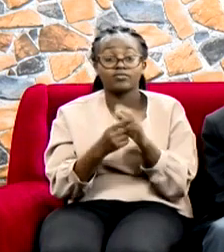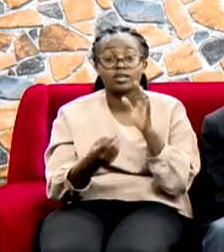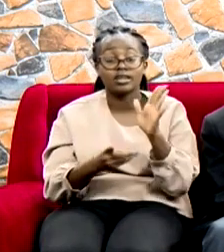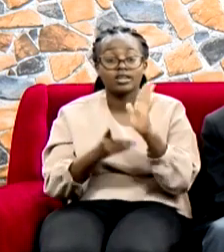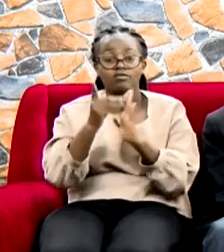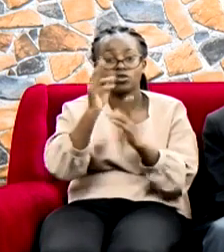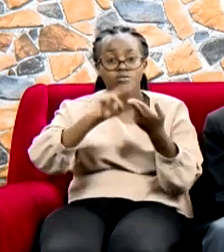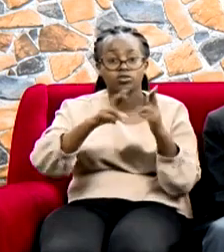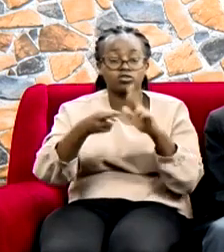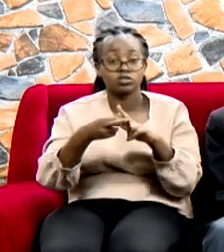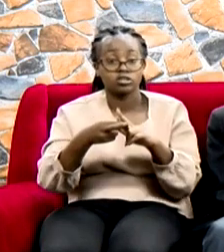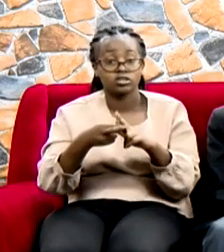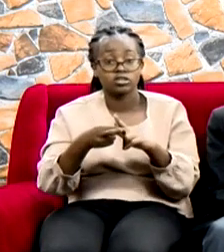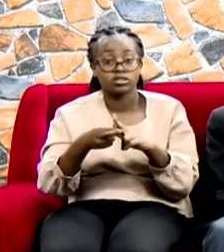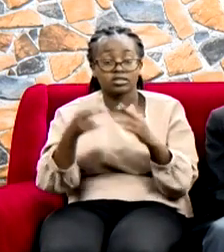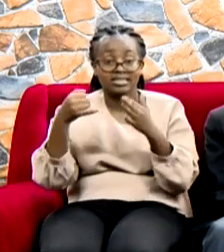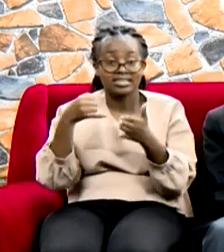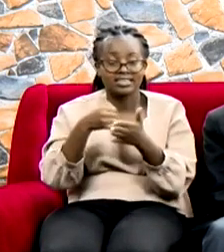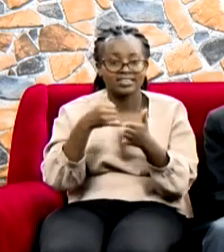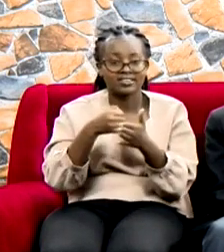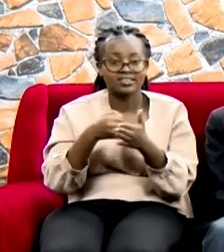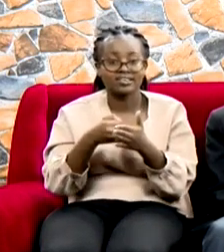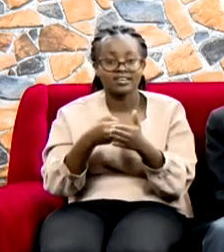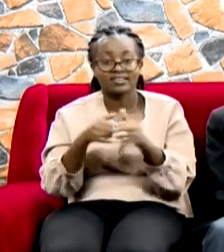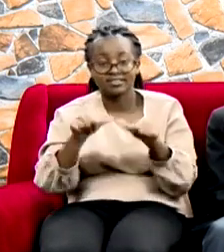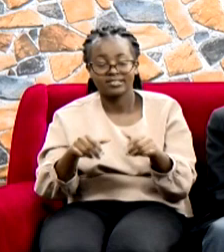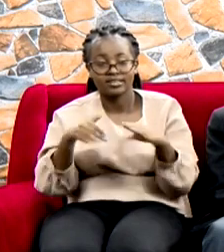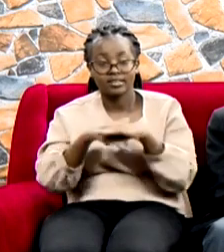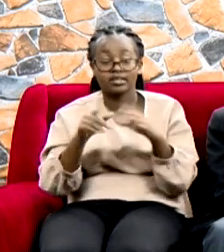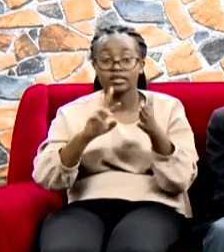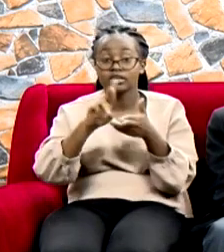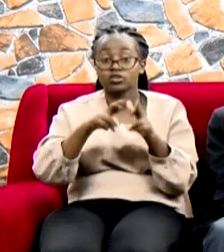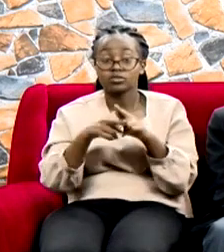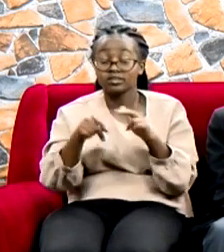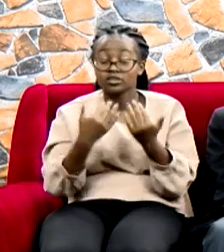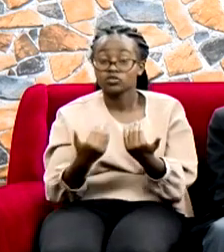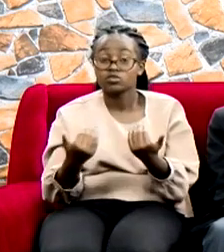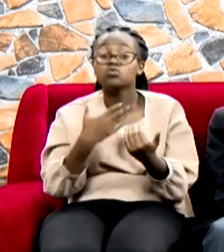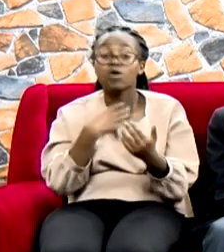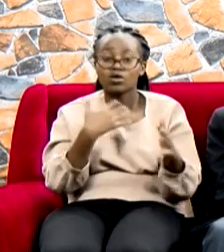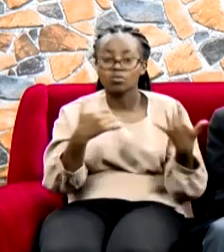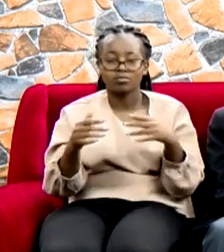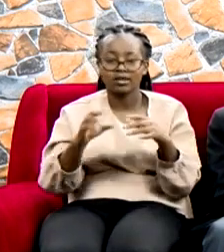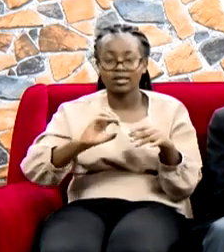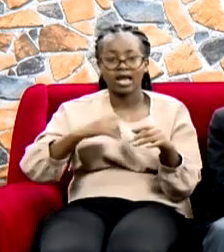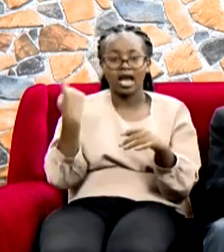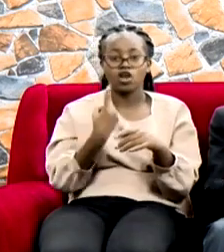developing relationships, initiating and maintaining relationships. These children will want to play on their own, not developing